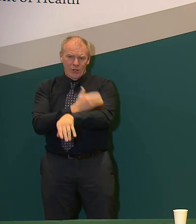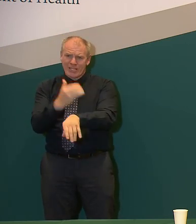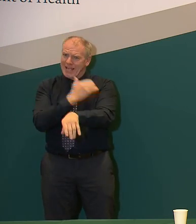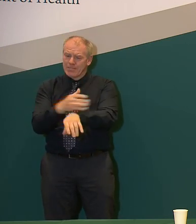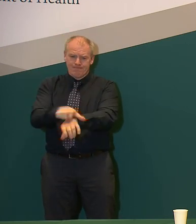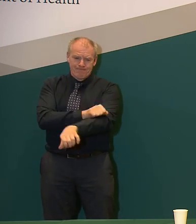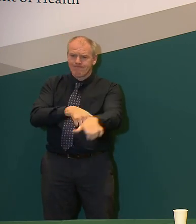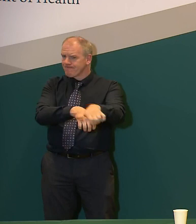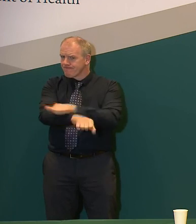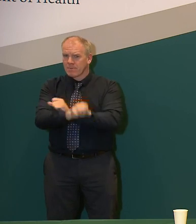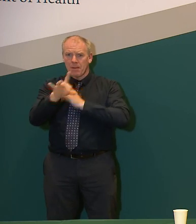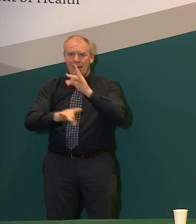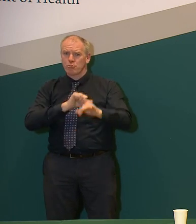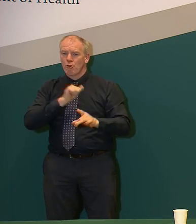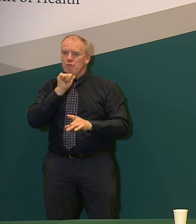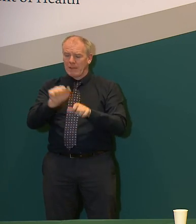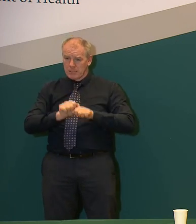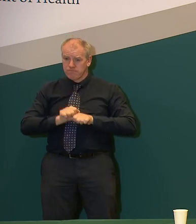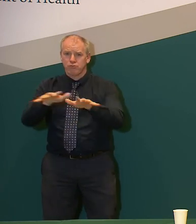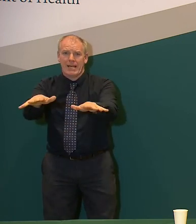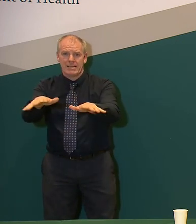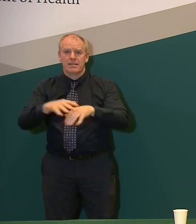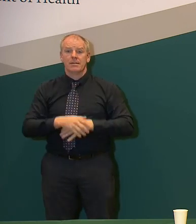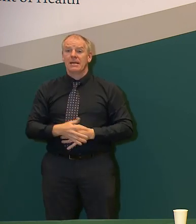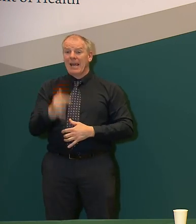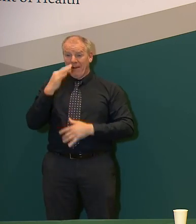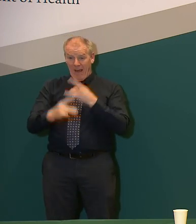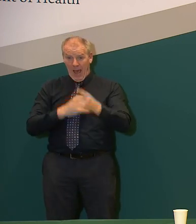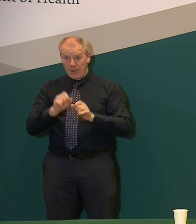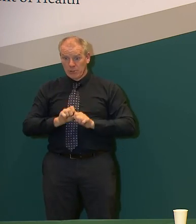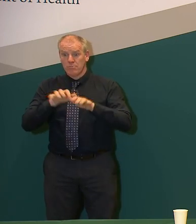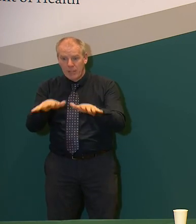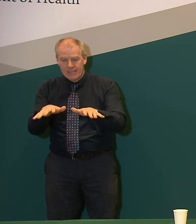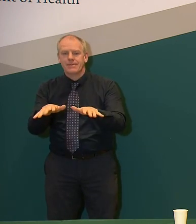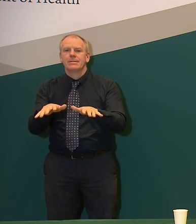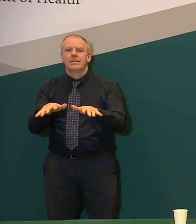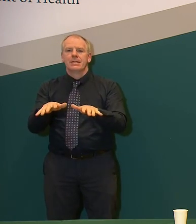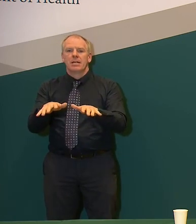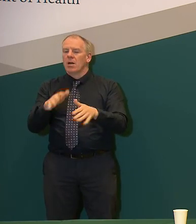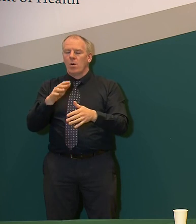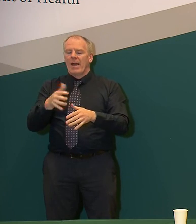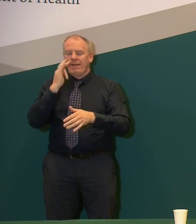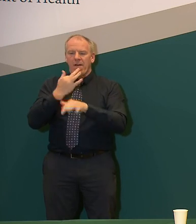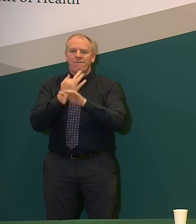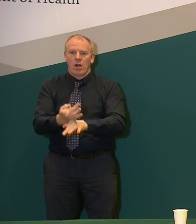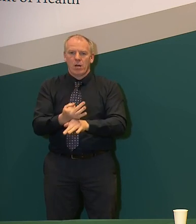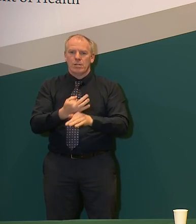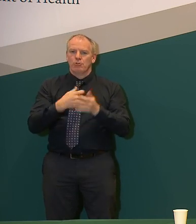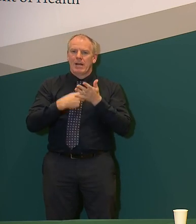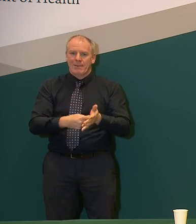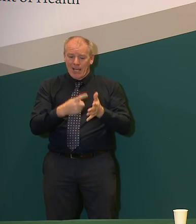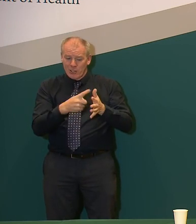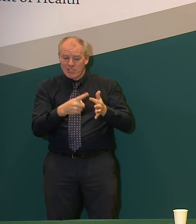to ensure there is no spread of the disease. And if that happens, then we will see improvements in these and we'll see more